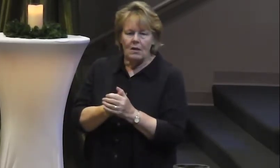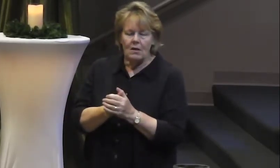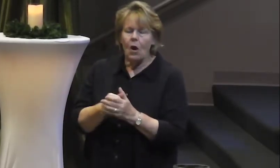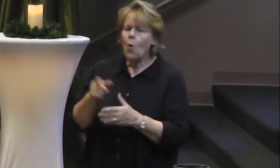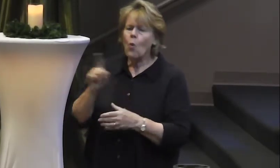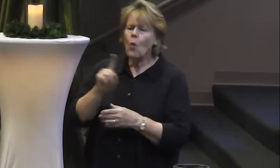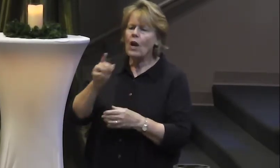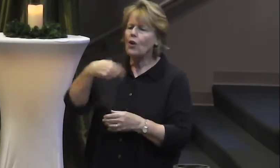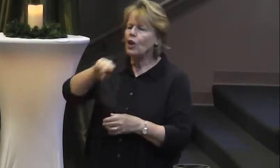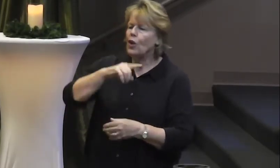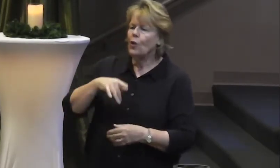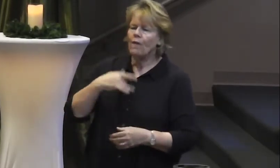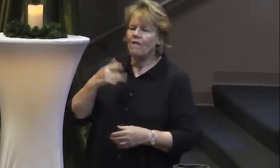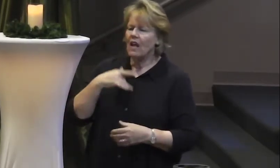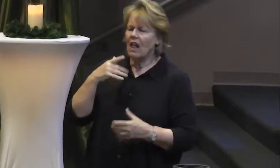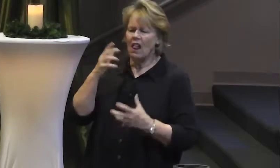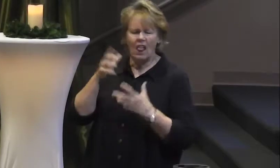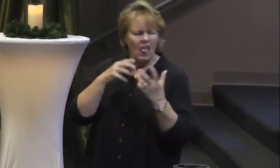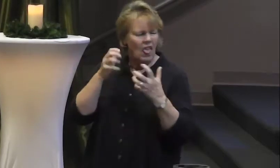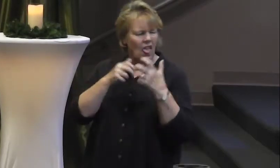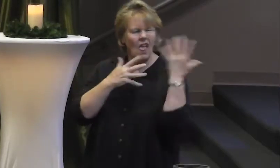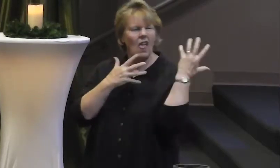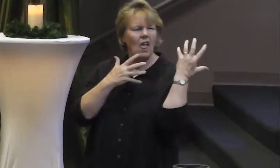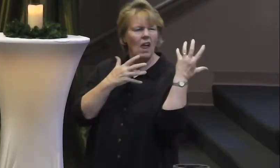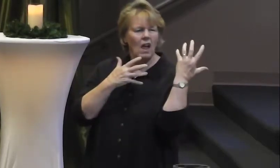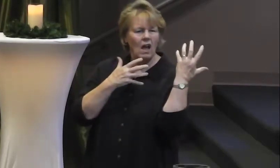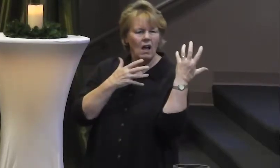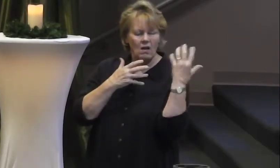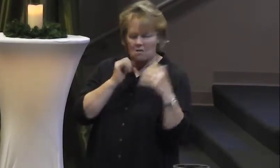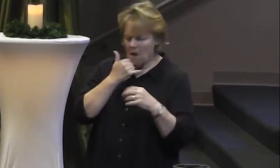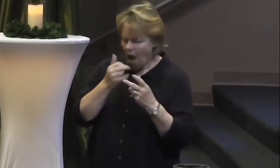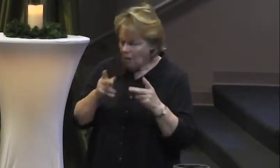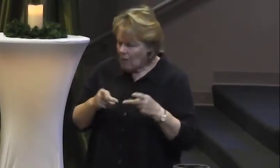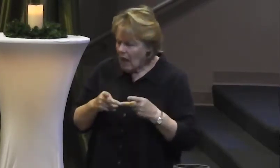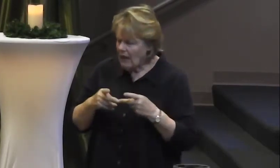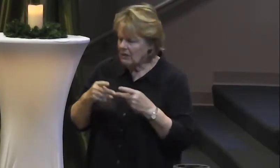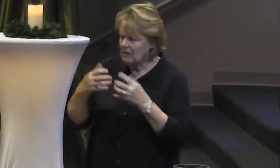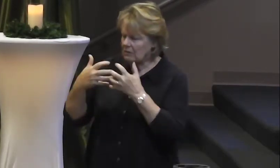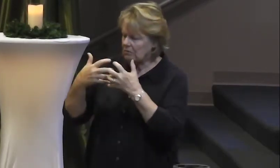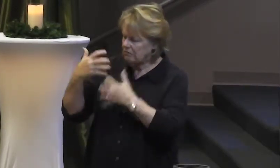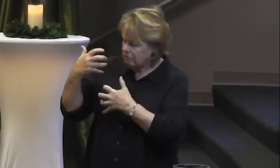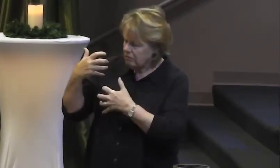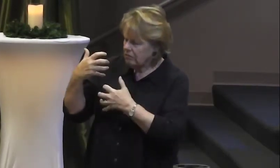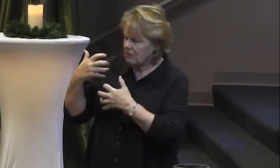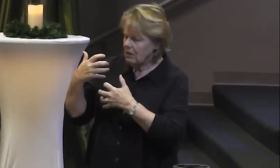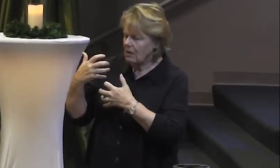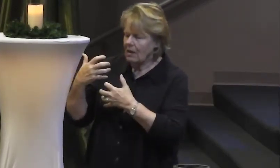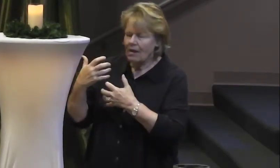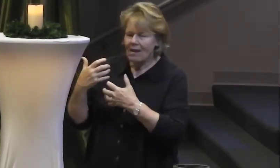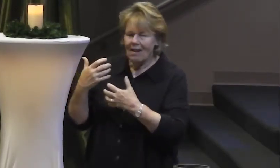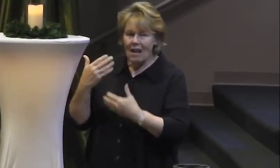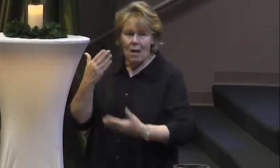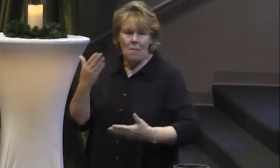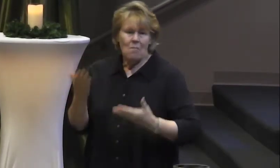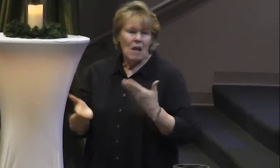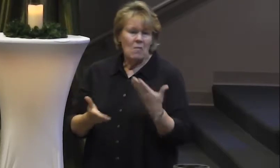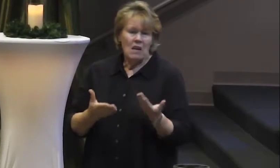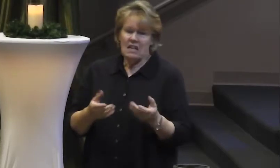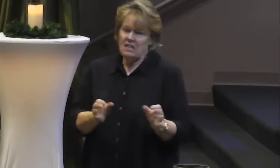place? Where do you feel this place? It might be something fairly minor, but